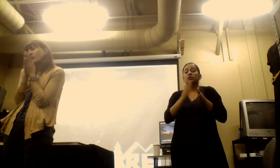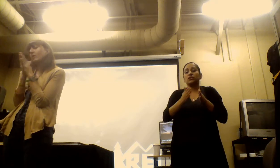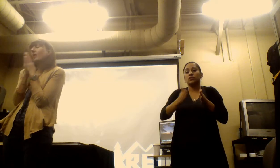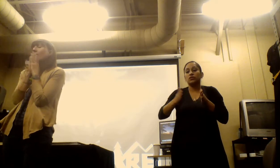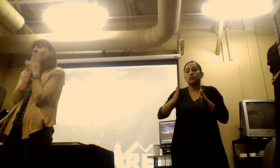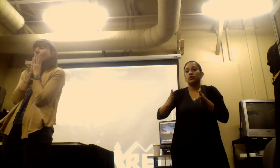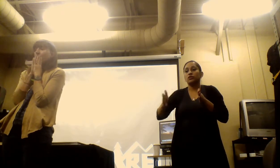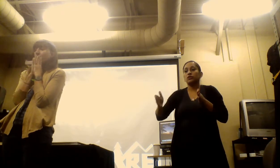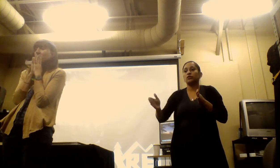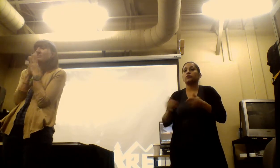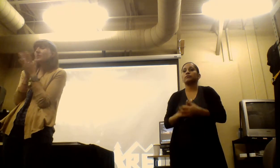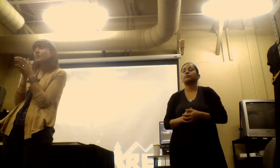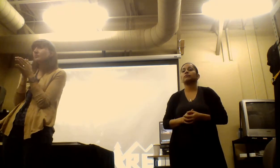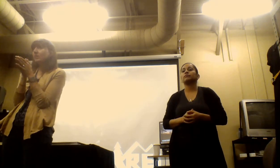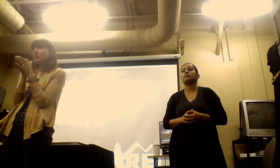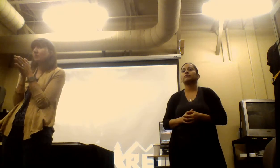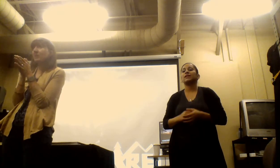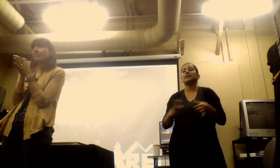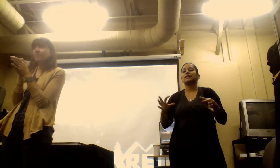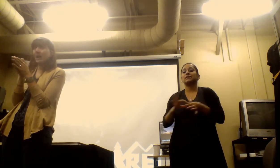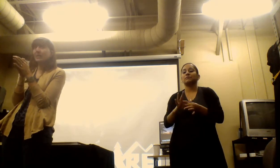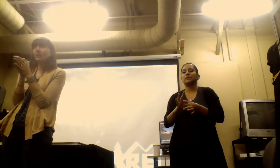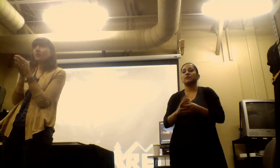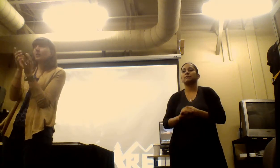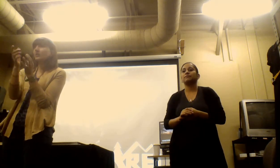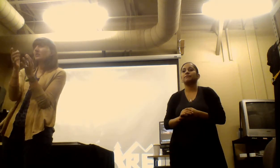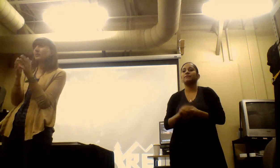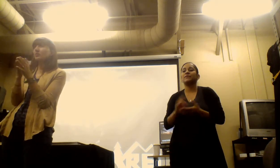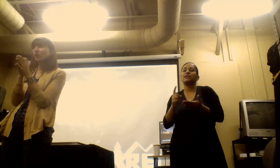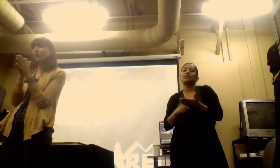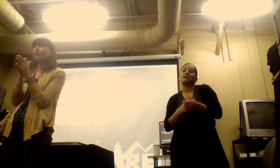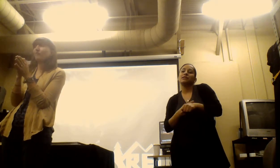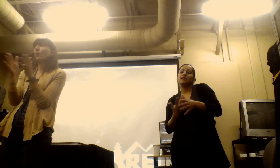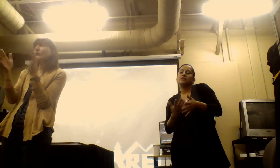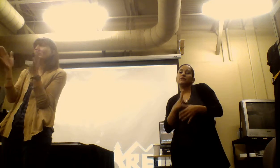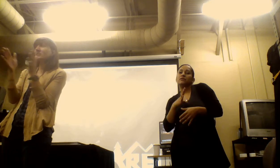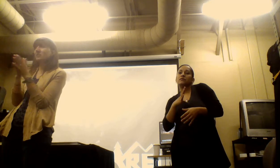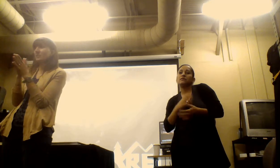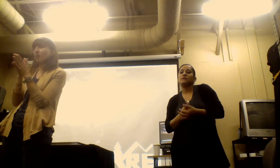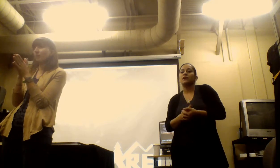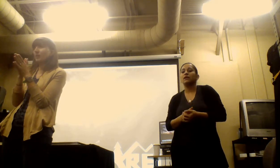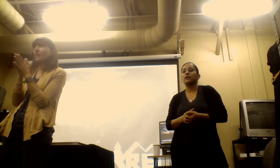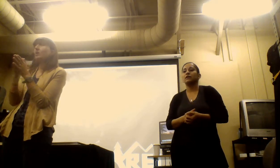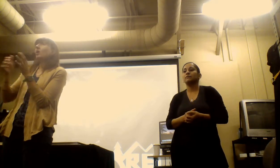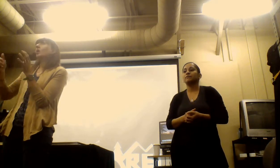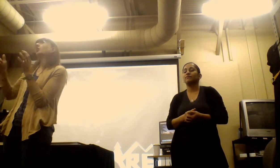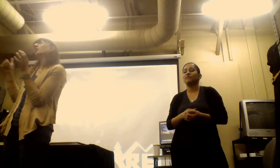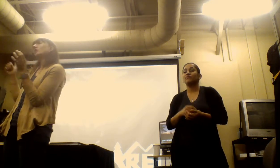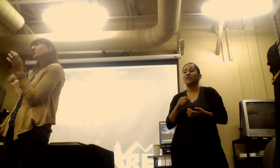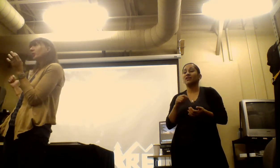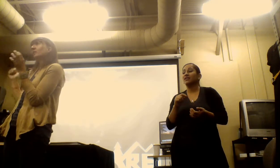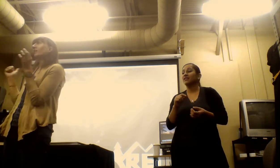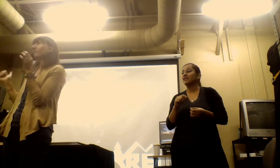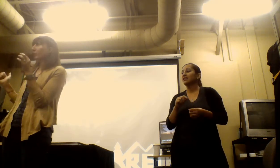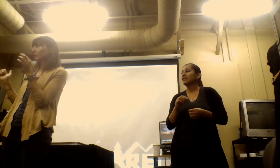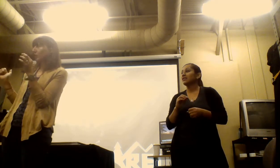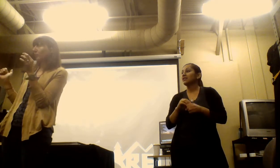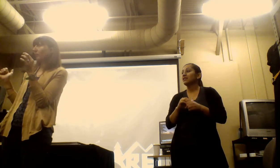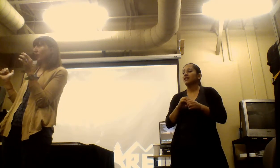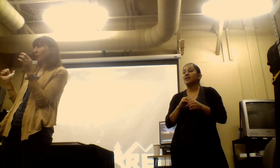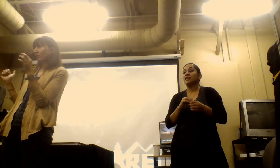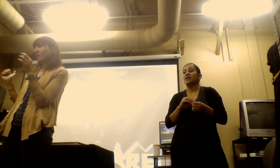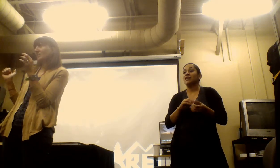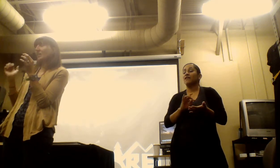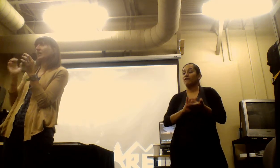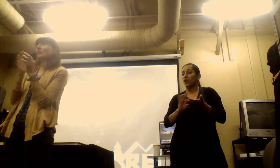them. Sometimes it can be fine, like especially on your phone, it tends to not be. You can do it in like Photoshop